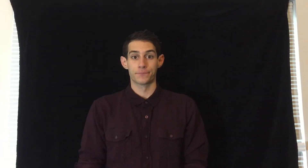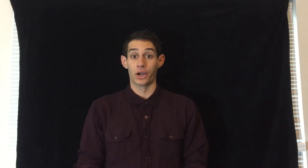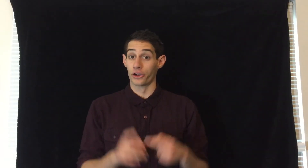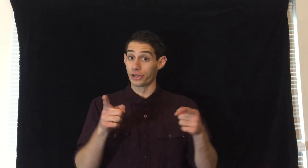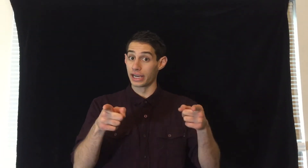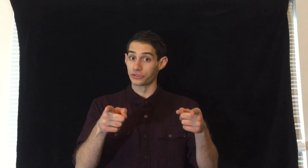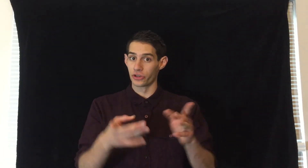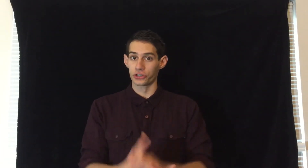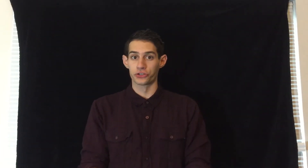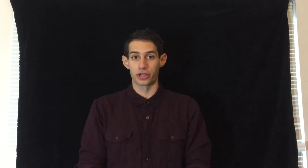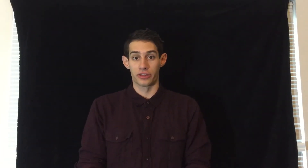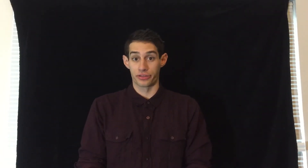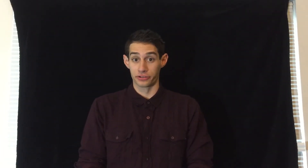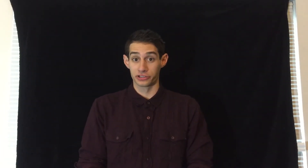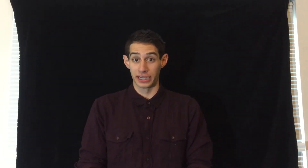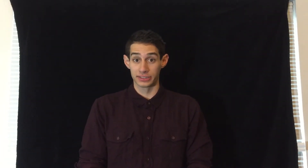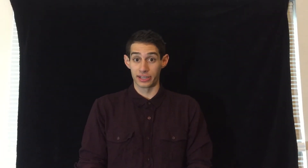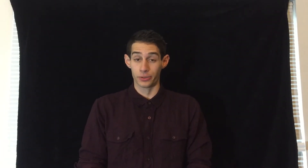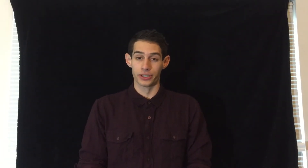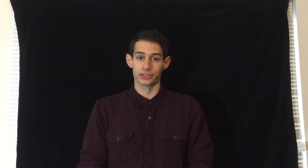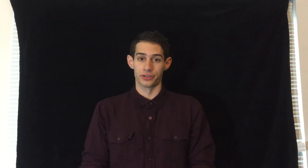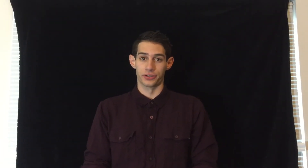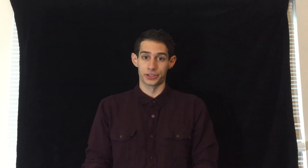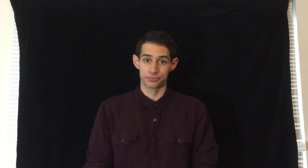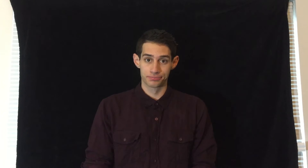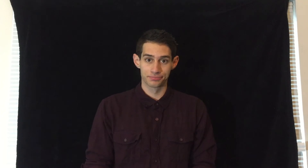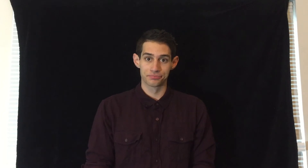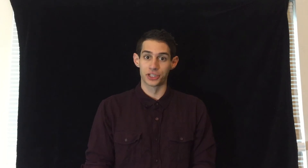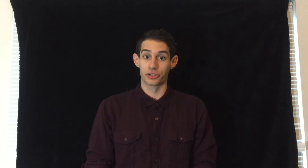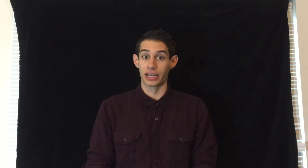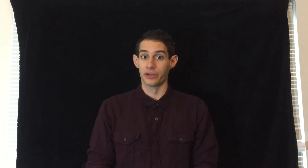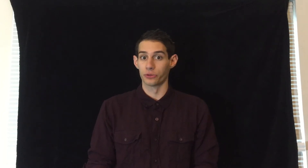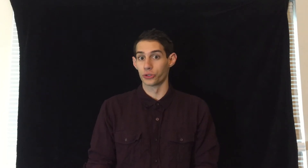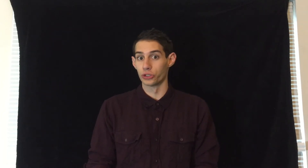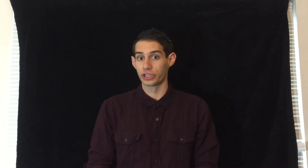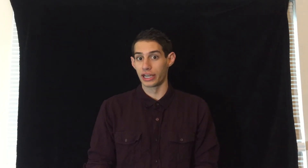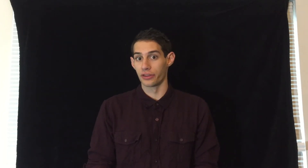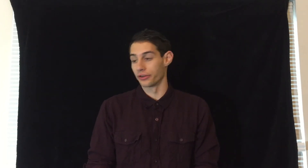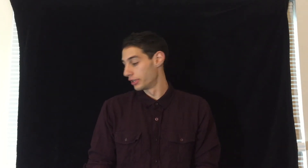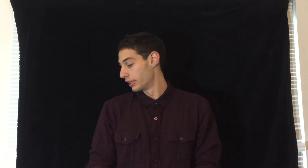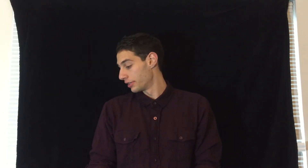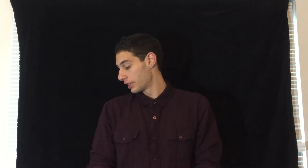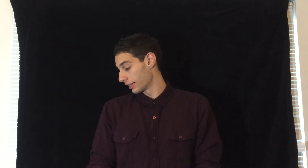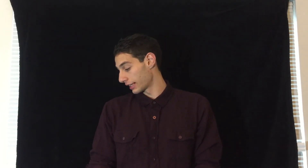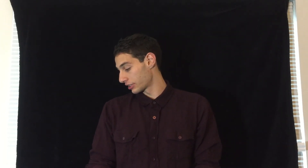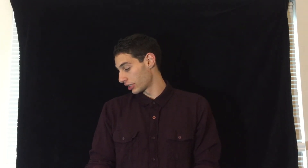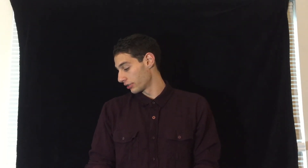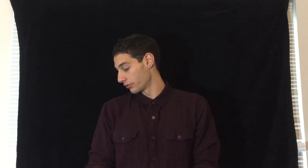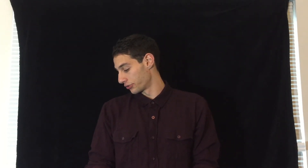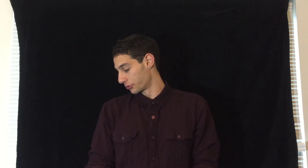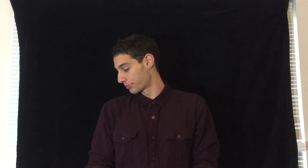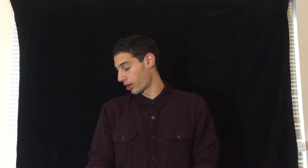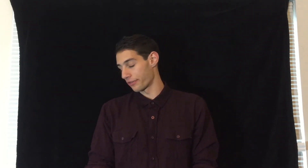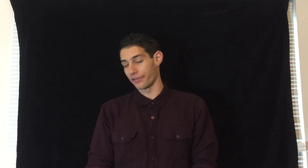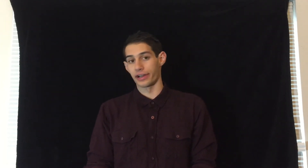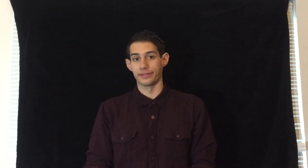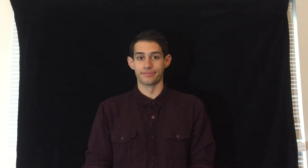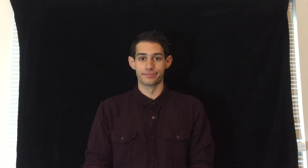Are you guys ready to try the 3rd stanza that we just learned? Okay, we'll do it together. Alexa, resume Spotify.